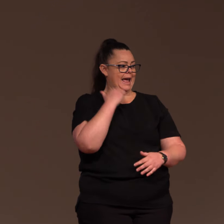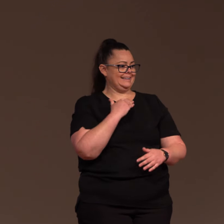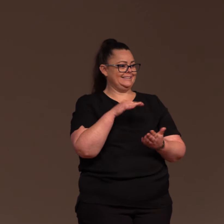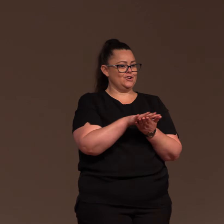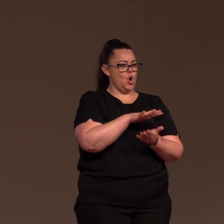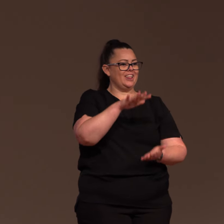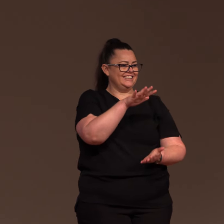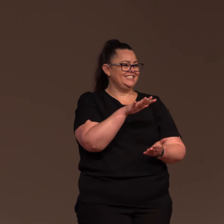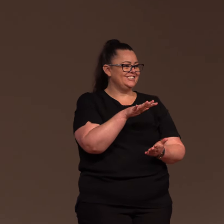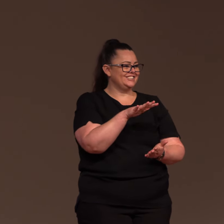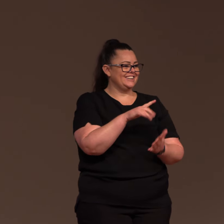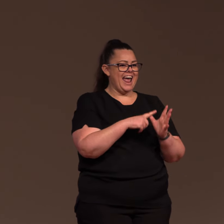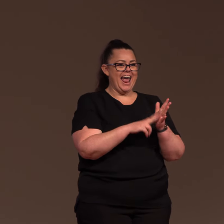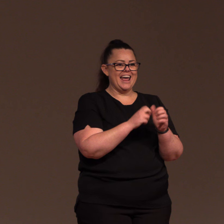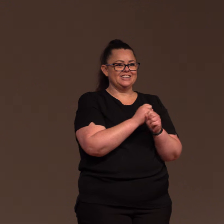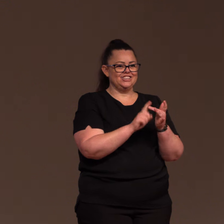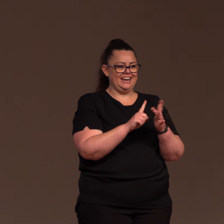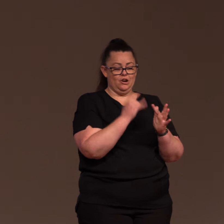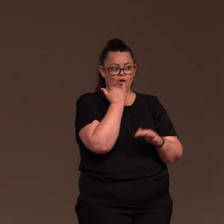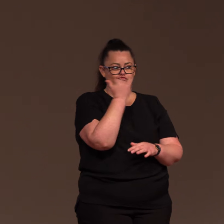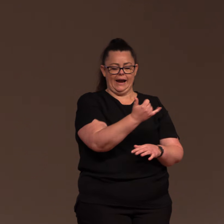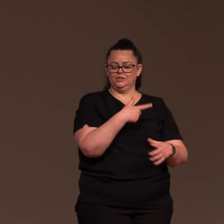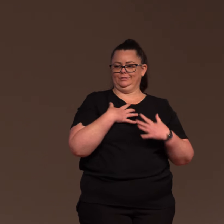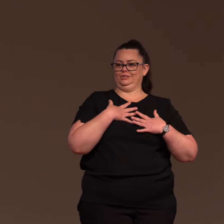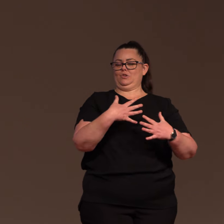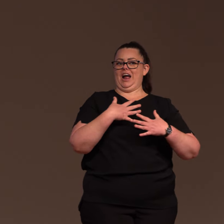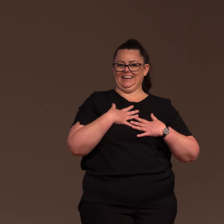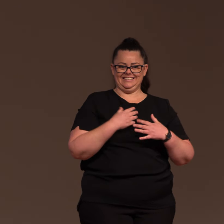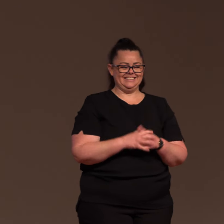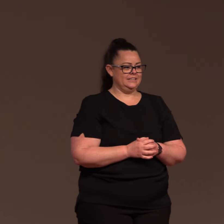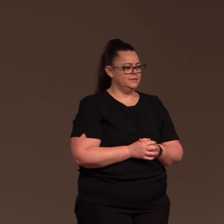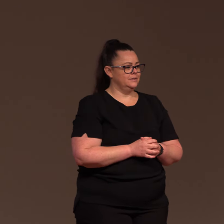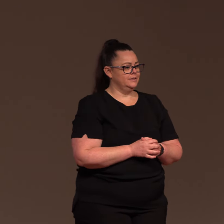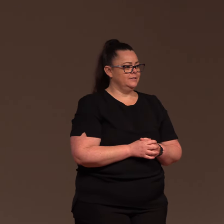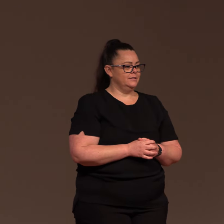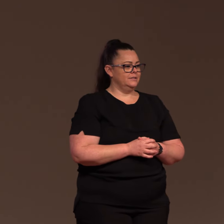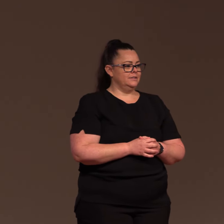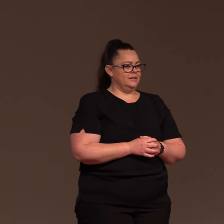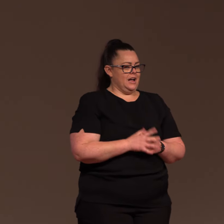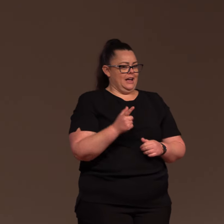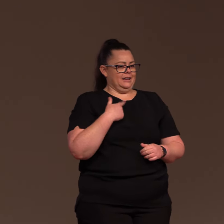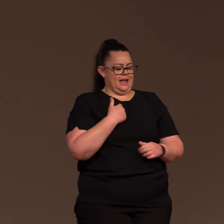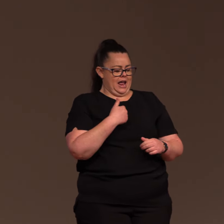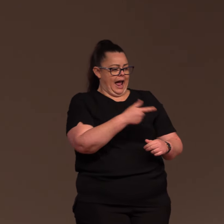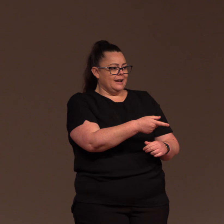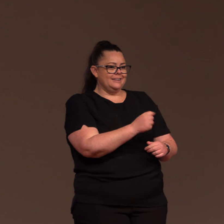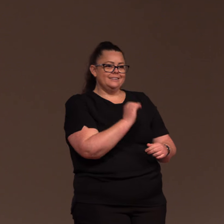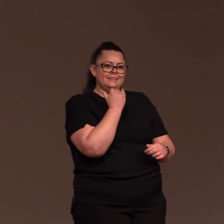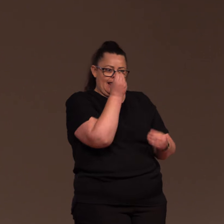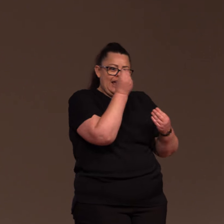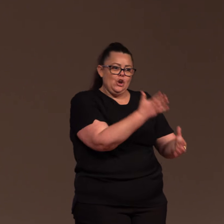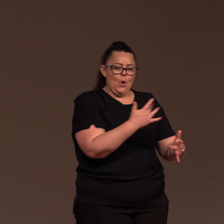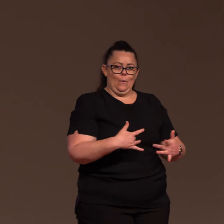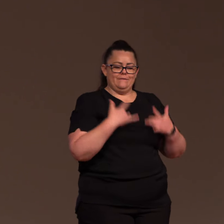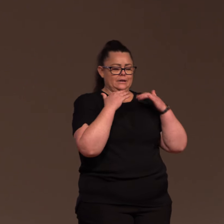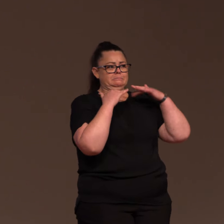me, but was pretty thrilled, and it was catching. I thought I was going to actually burst into tears when I delivered the